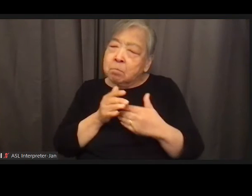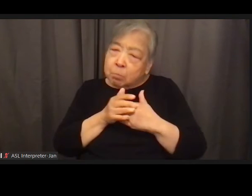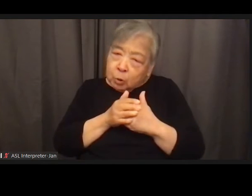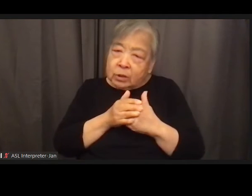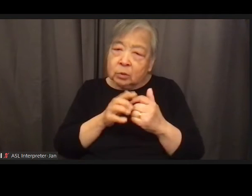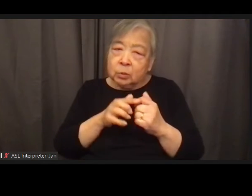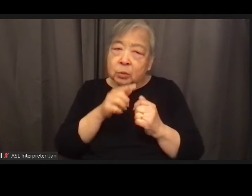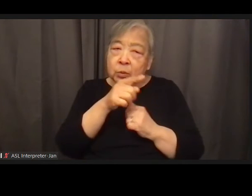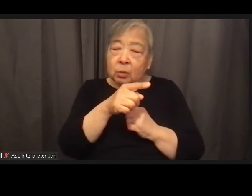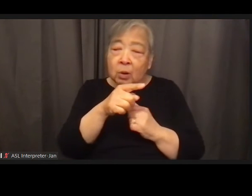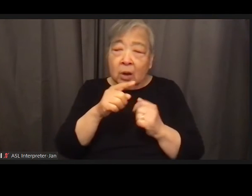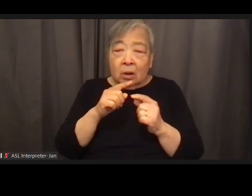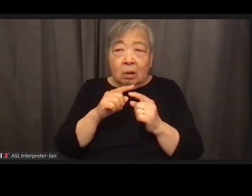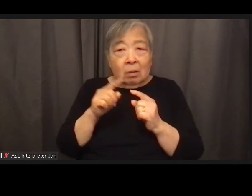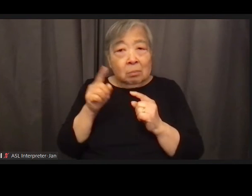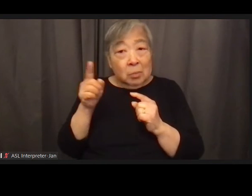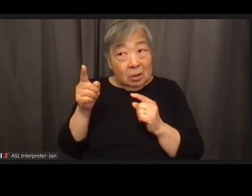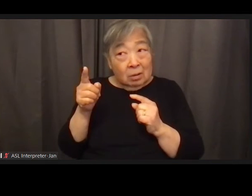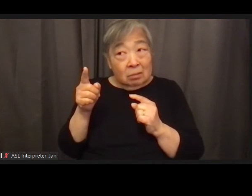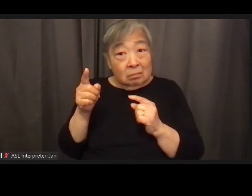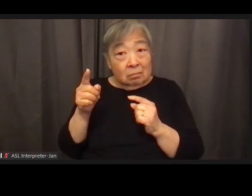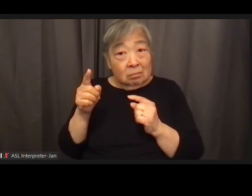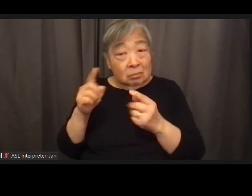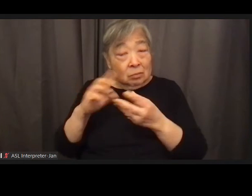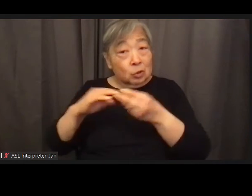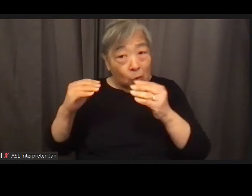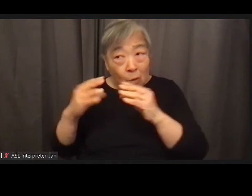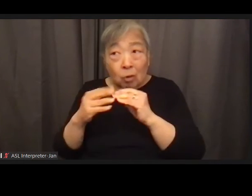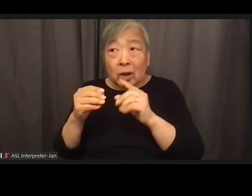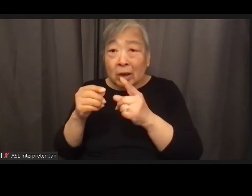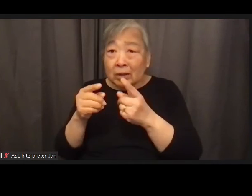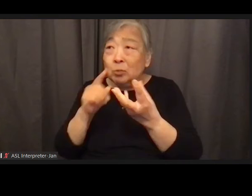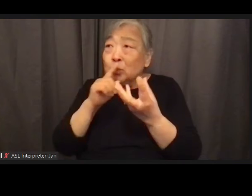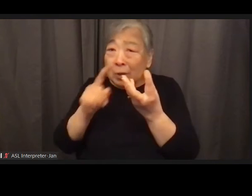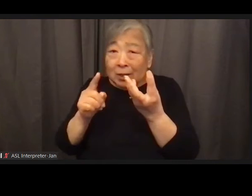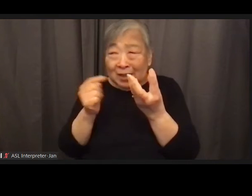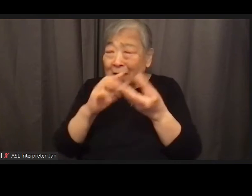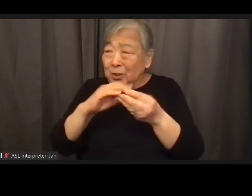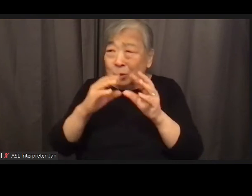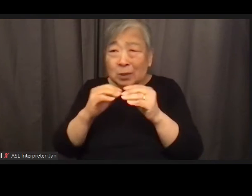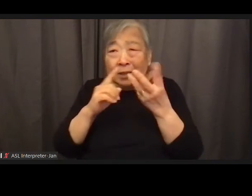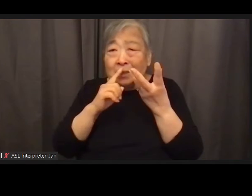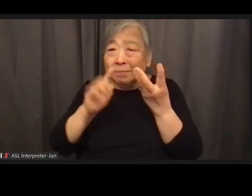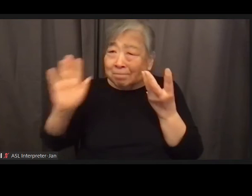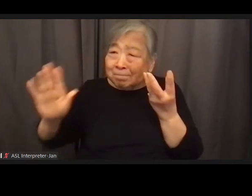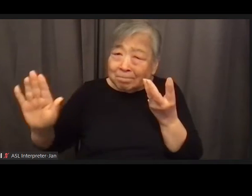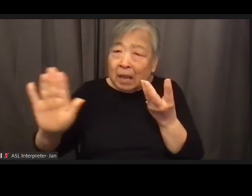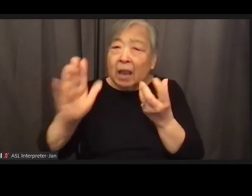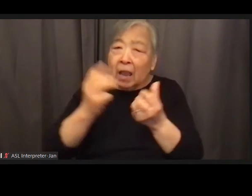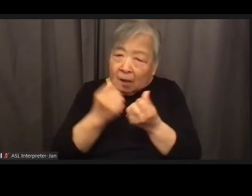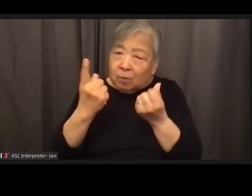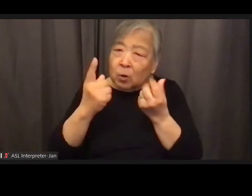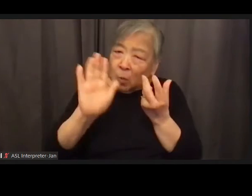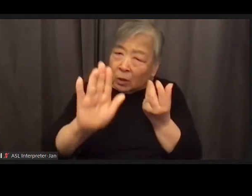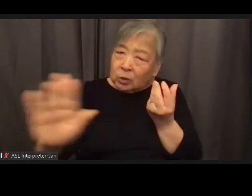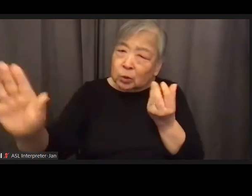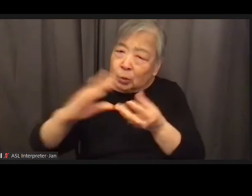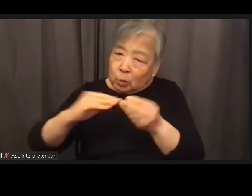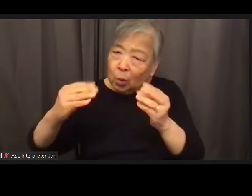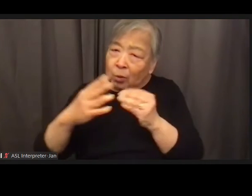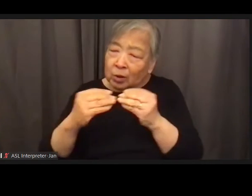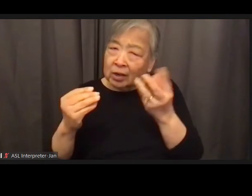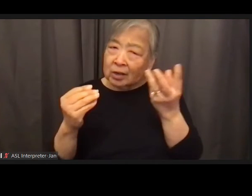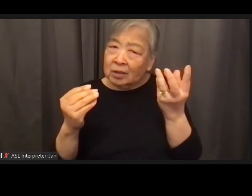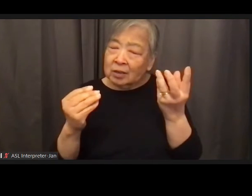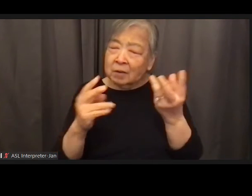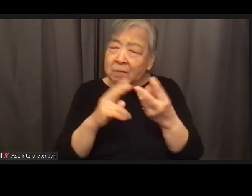it tells its story because it is everybody's story. In one way or another, this is just, it's a